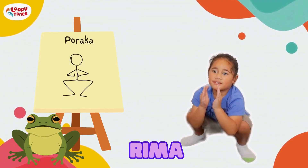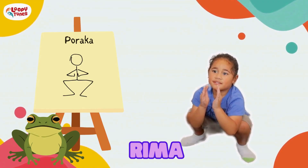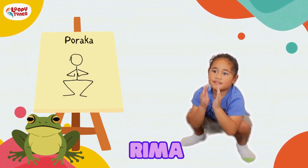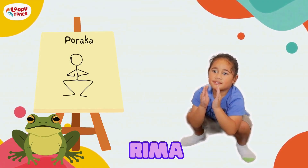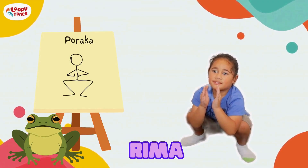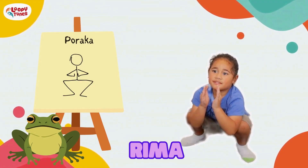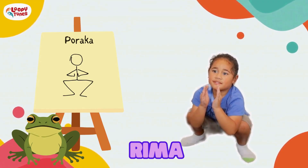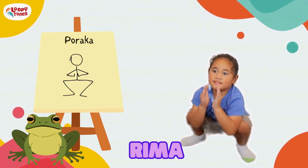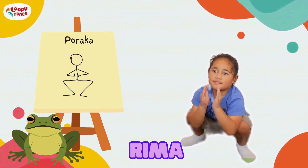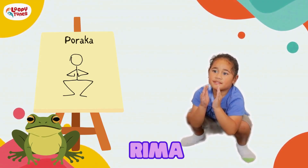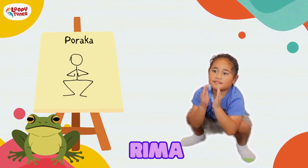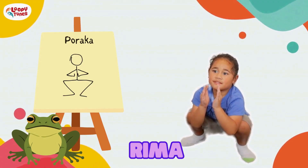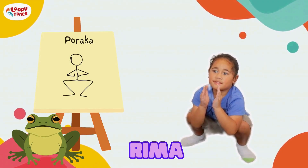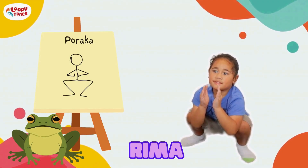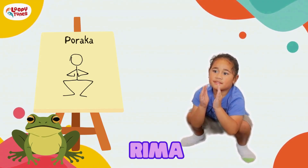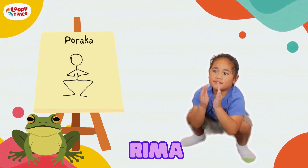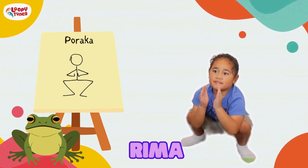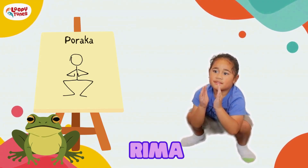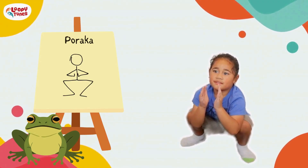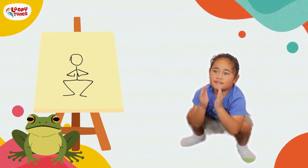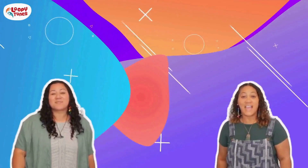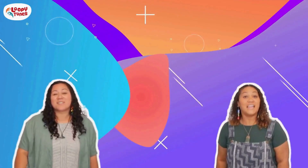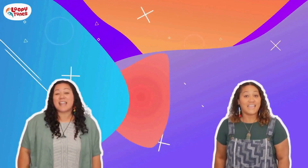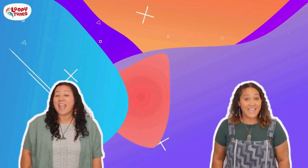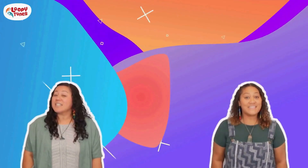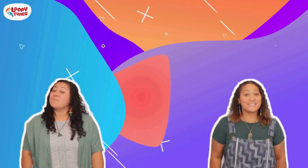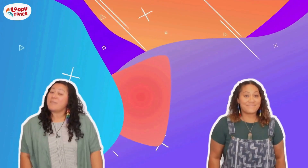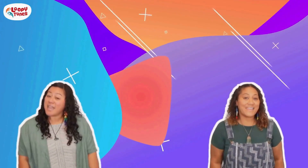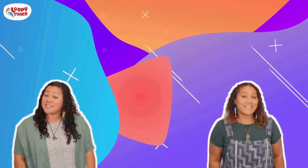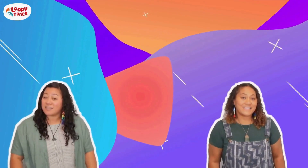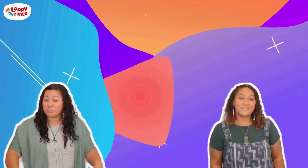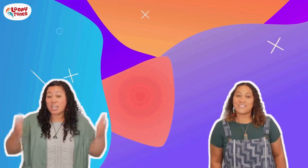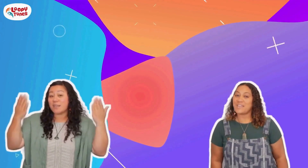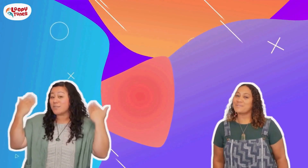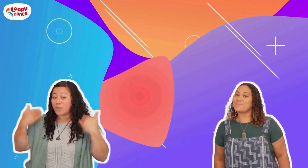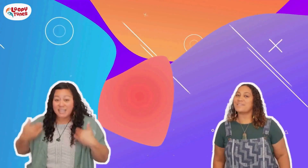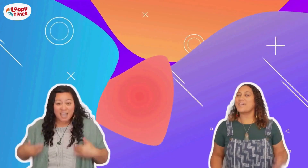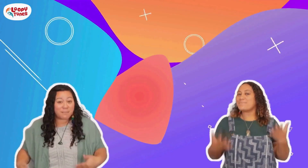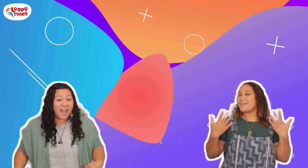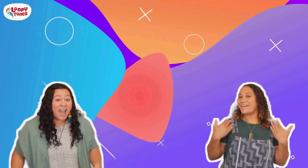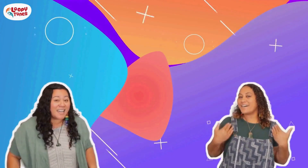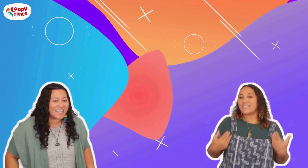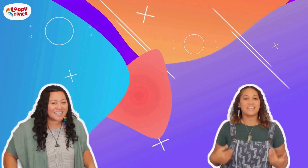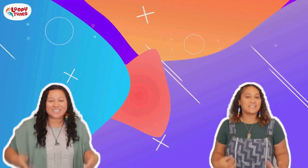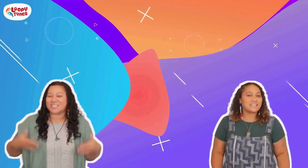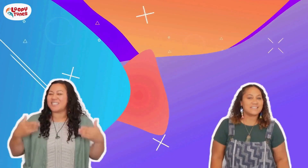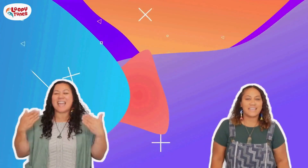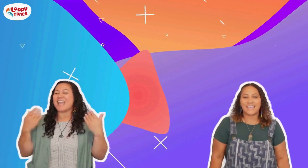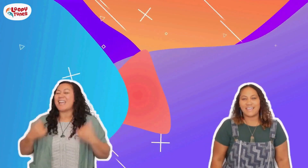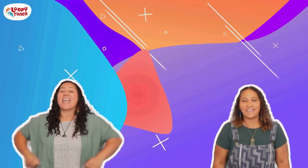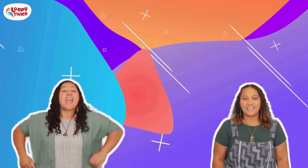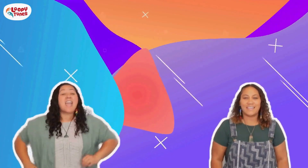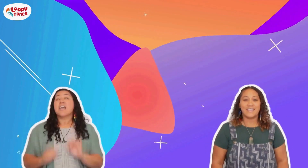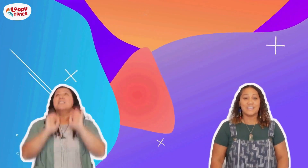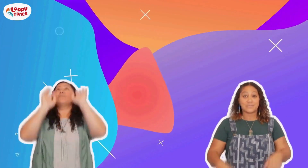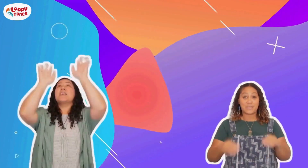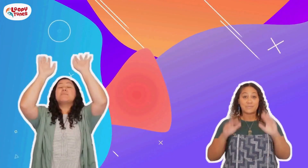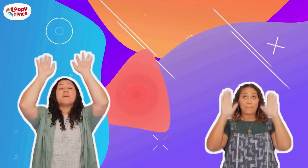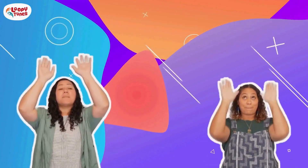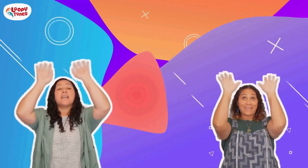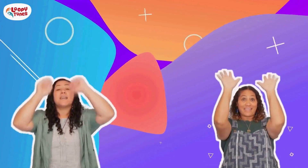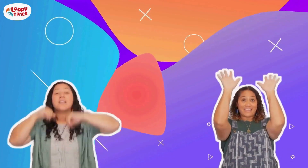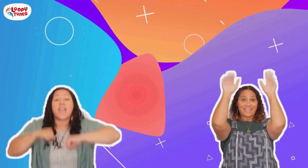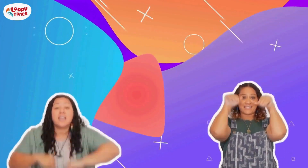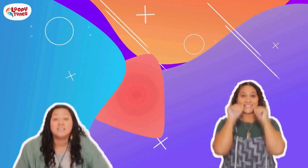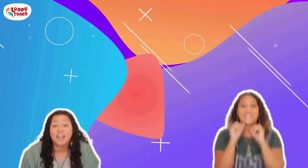Well done. Alright, here's the last one. Let's make some shapes with our bodies today. Some